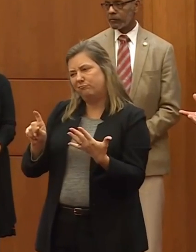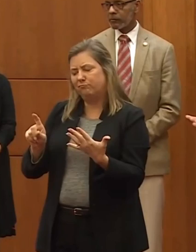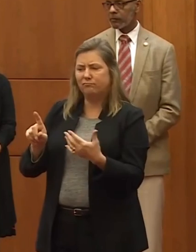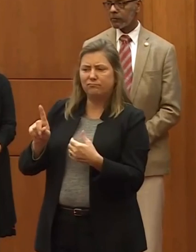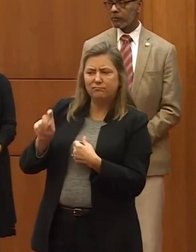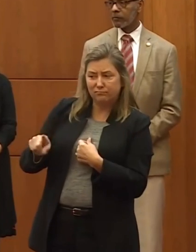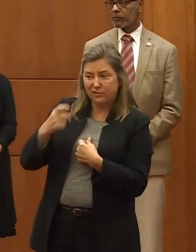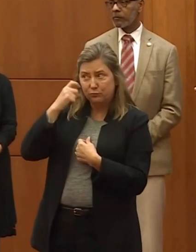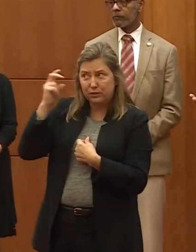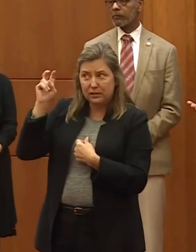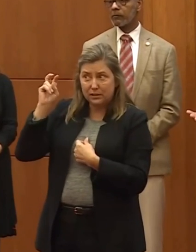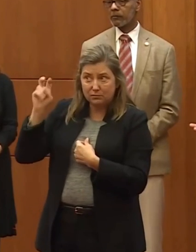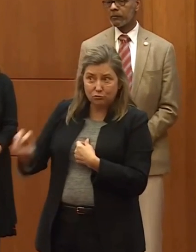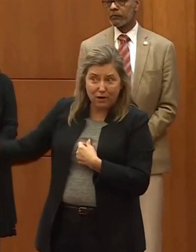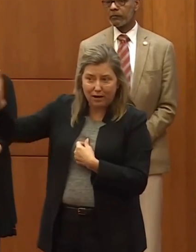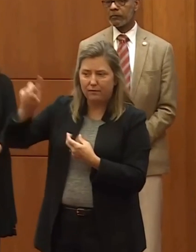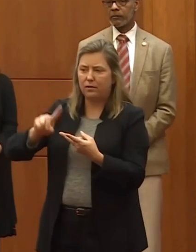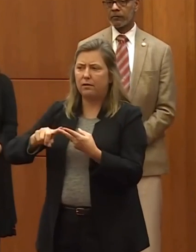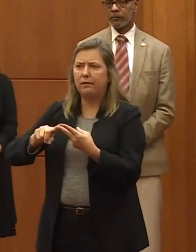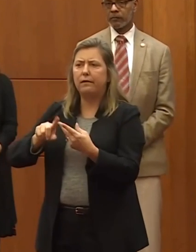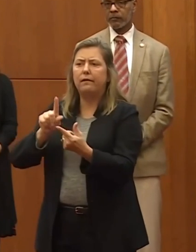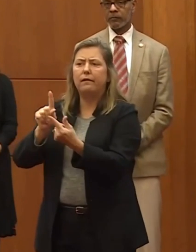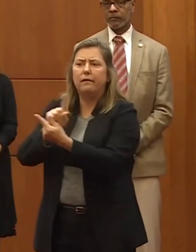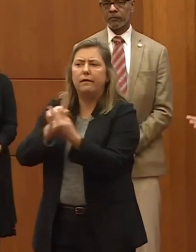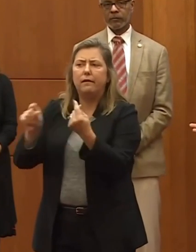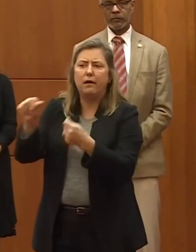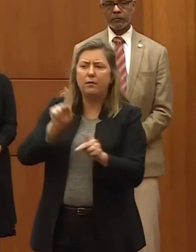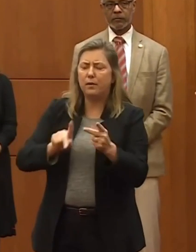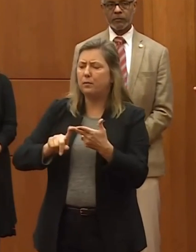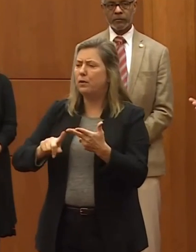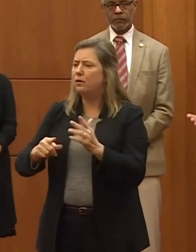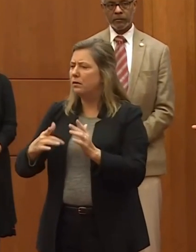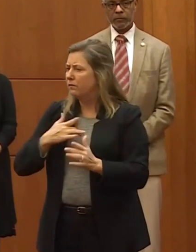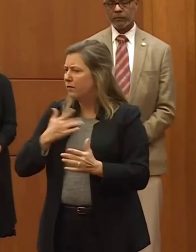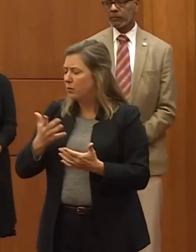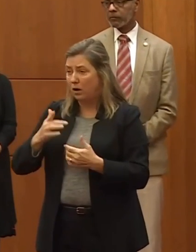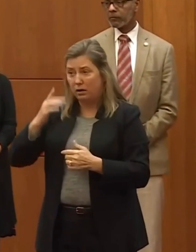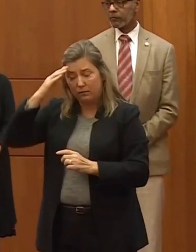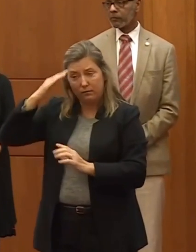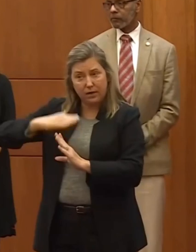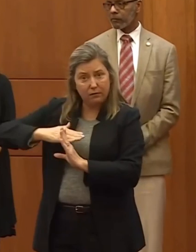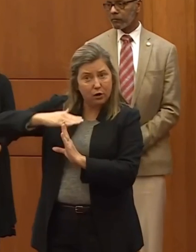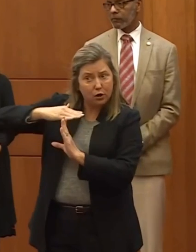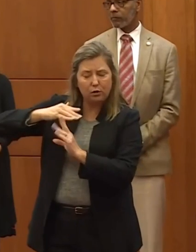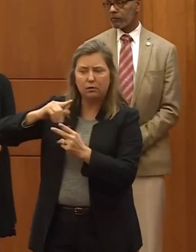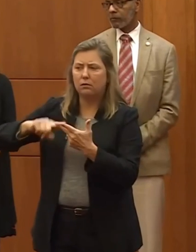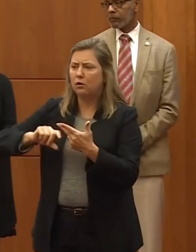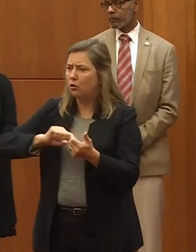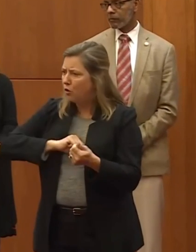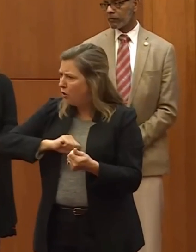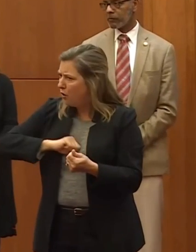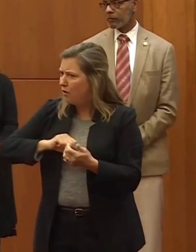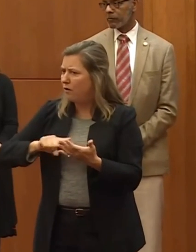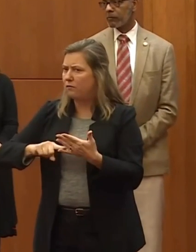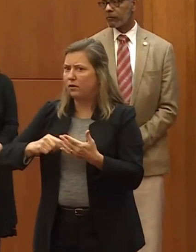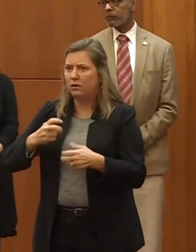recent travel. They will be asked about contacts. They will be asked about their symptoms. Do they have a high fever? Do they have a cough? Do they have shortness of breath? And